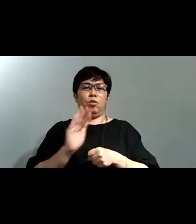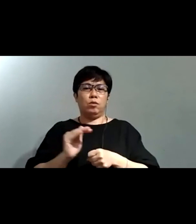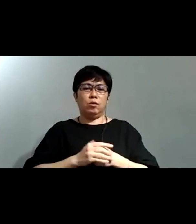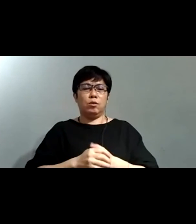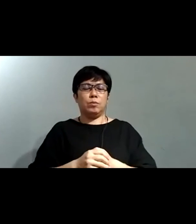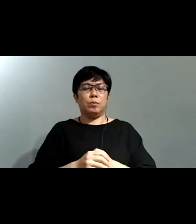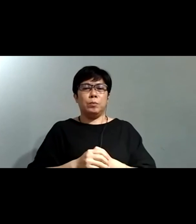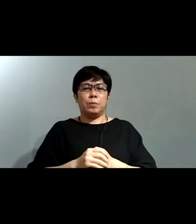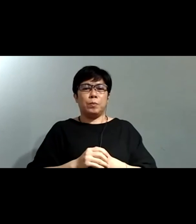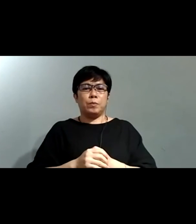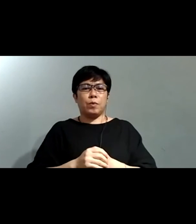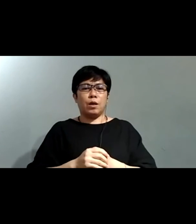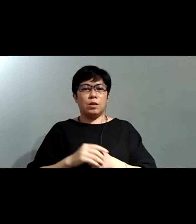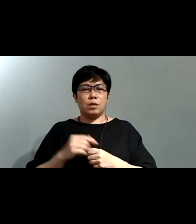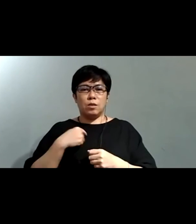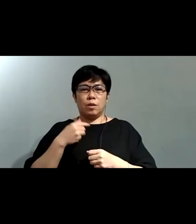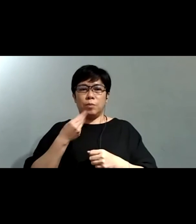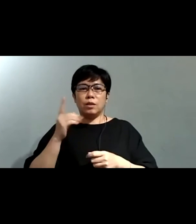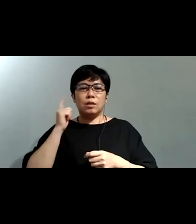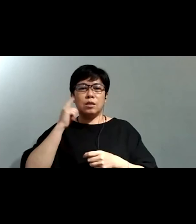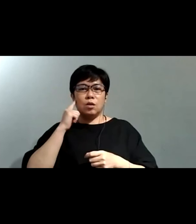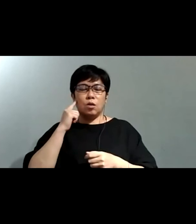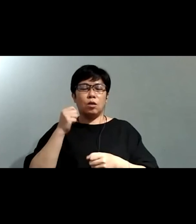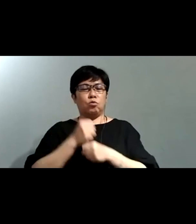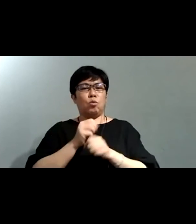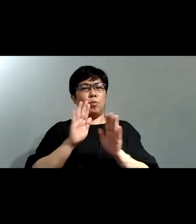contribution to the society. Thank you.